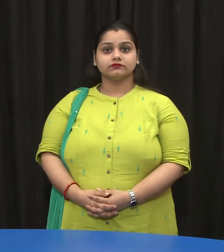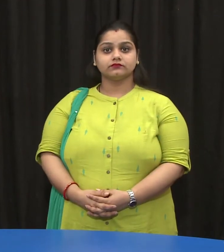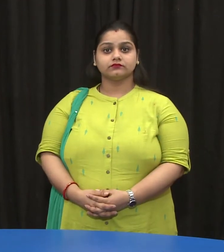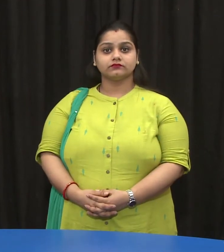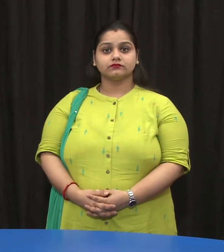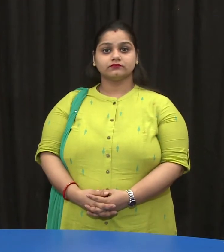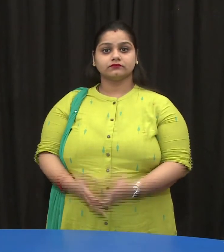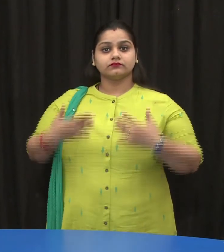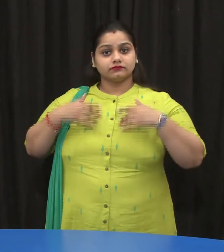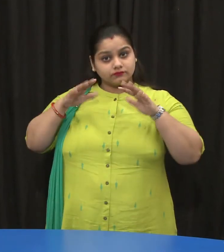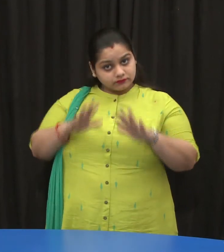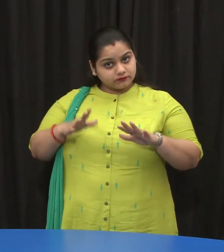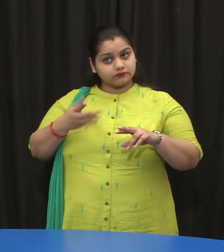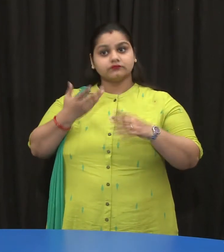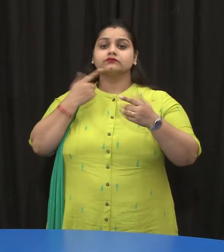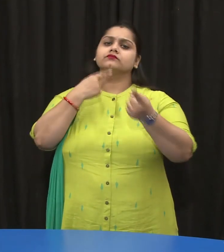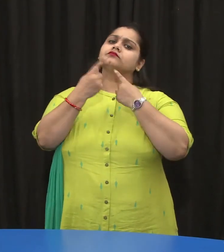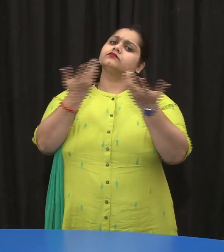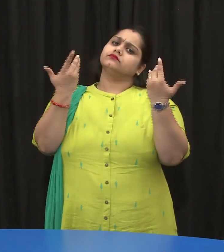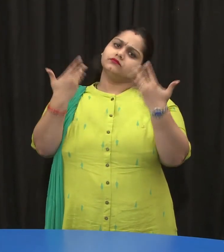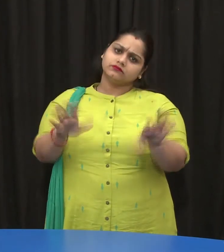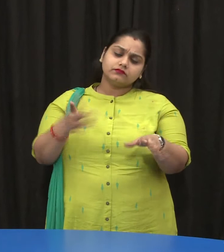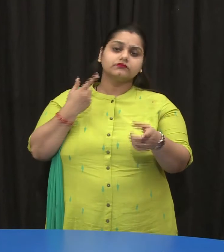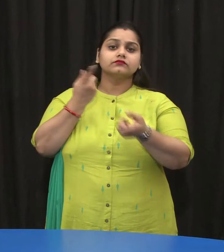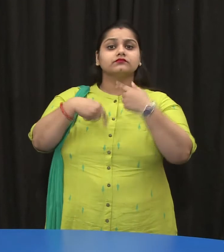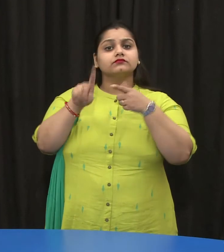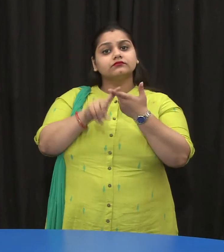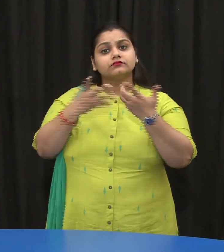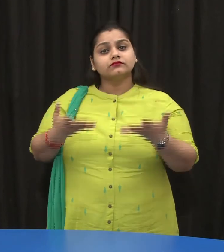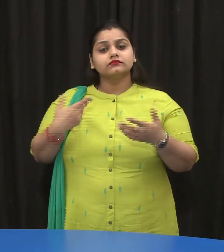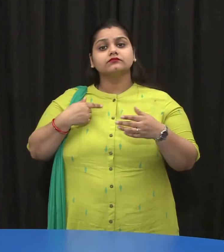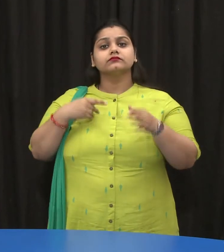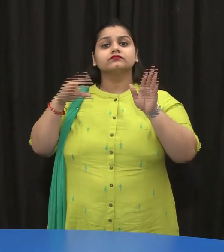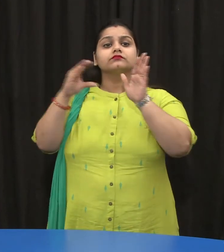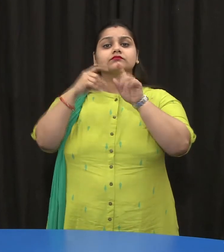We have already discussed about text alignment,